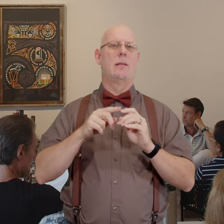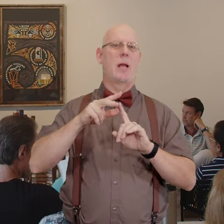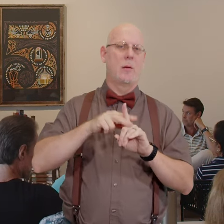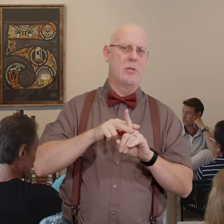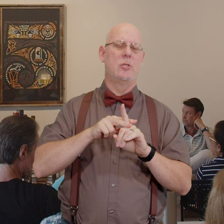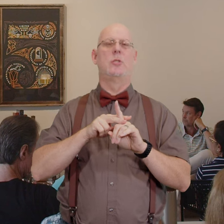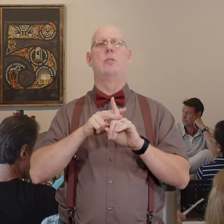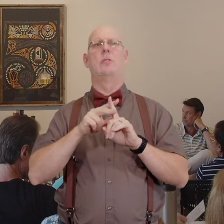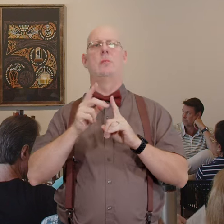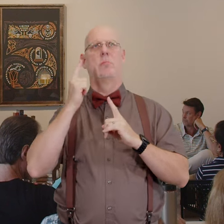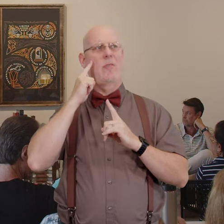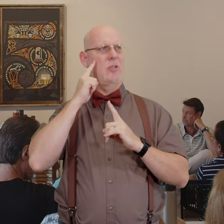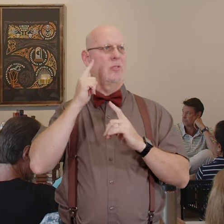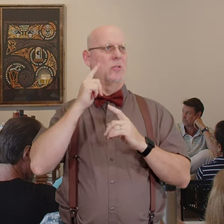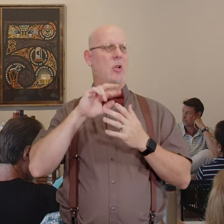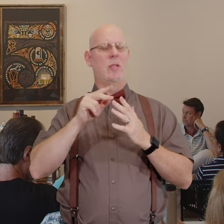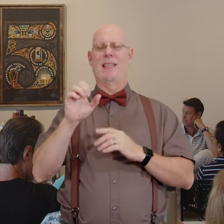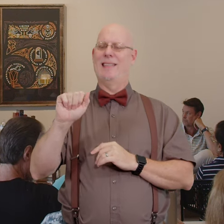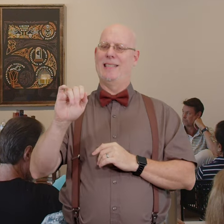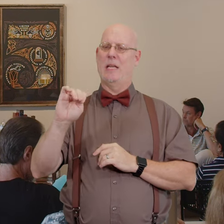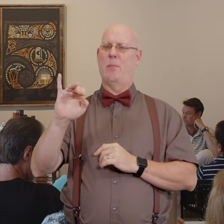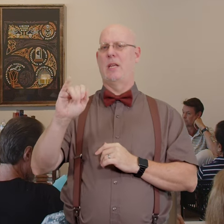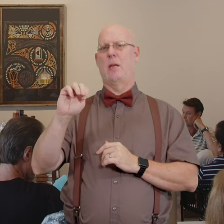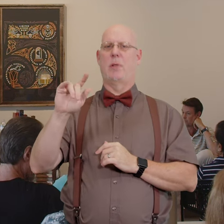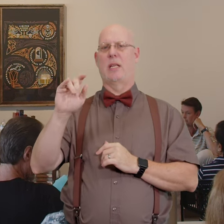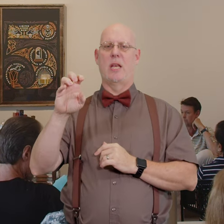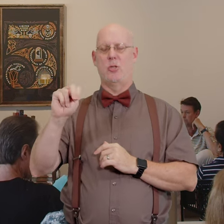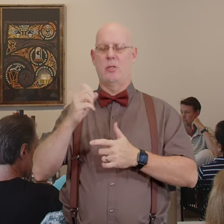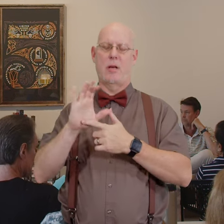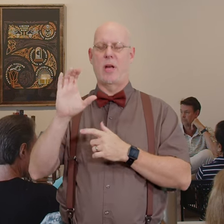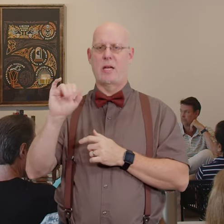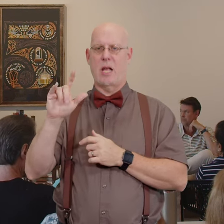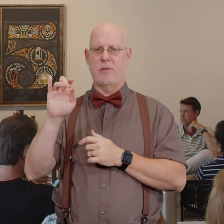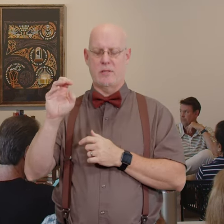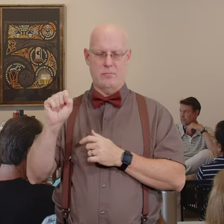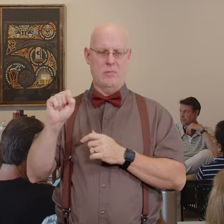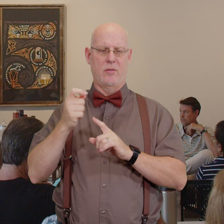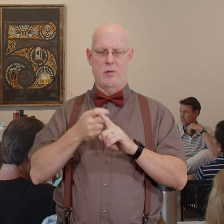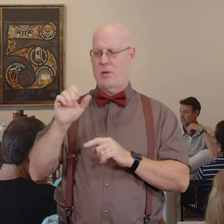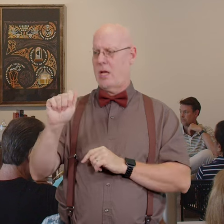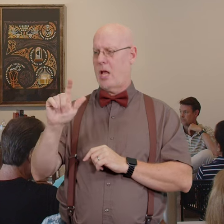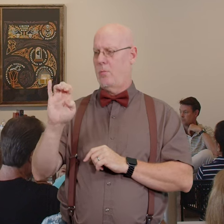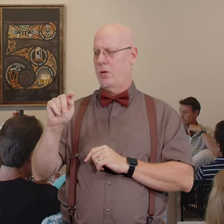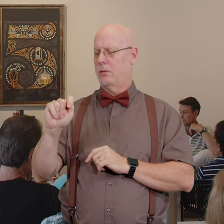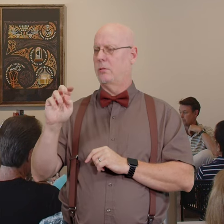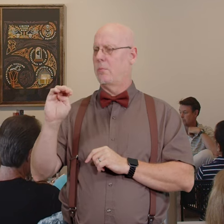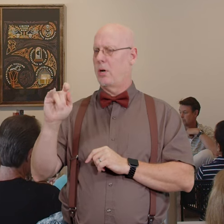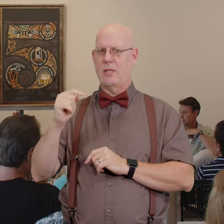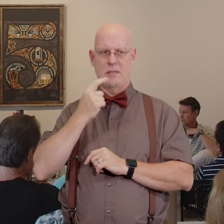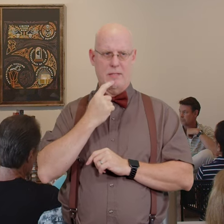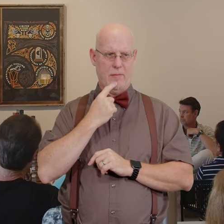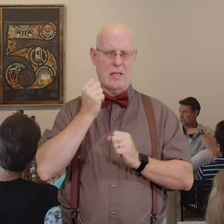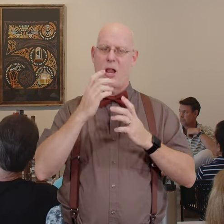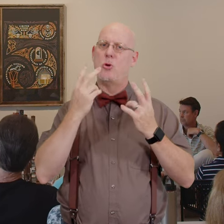practical applications. I think it's called The Implications of Calvinism. So these practical implications of Calvinism by Albert Martin. And in the book, he